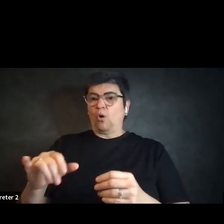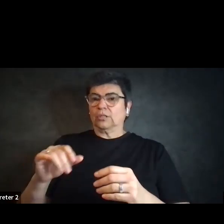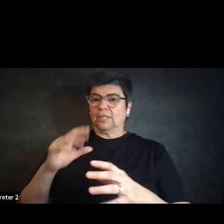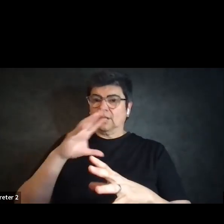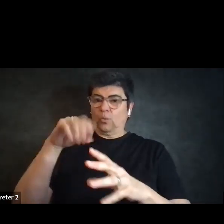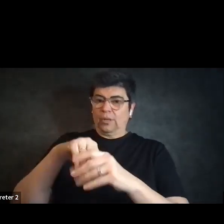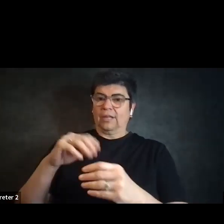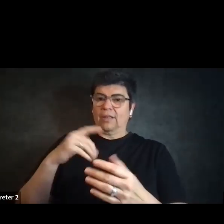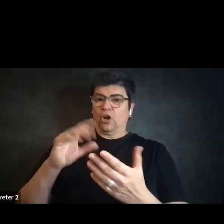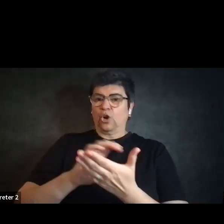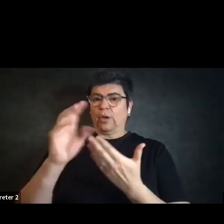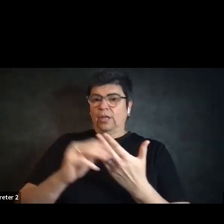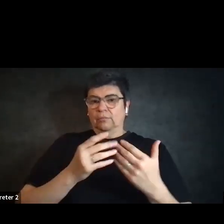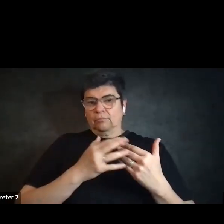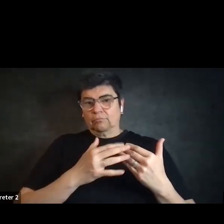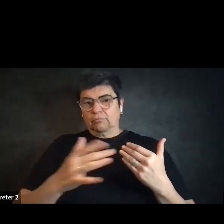curriculum.